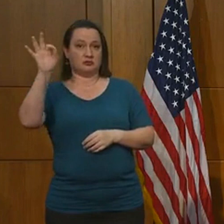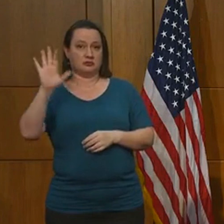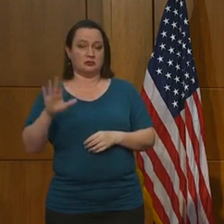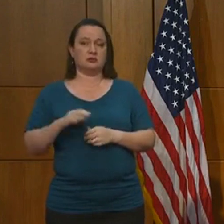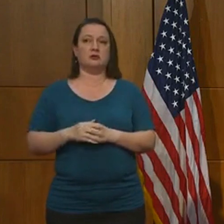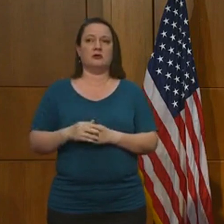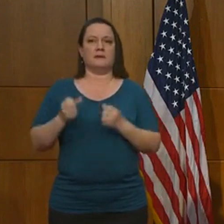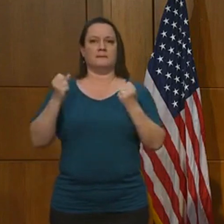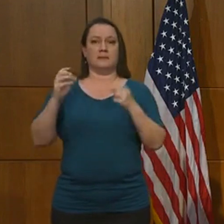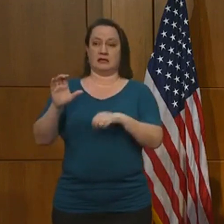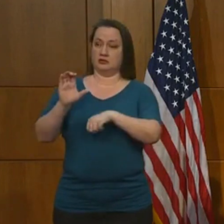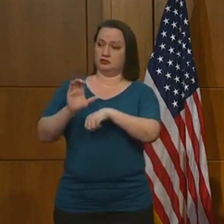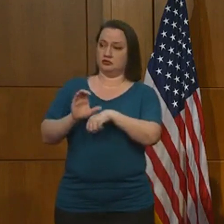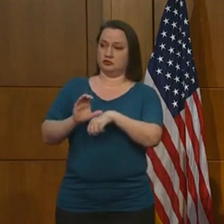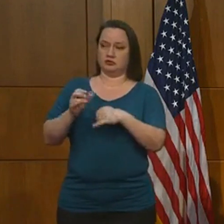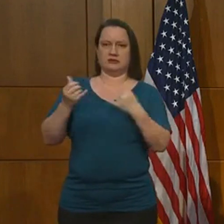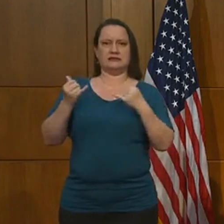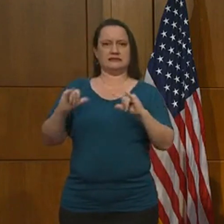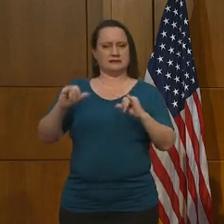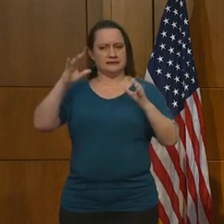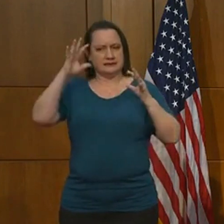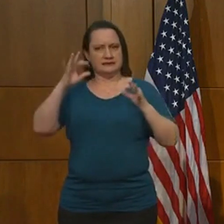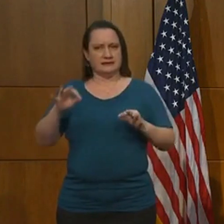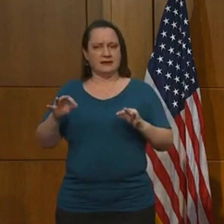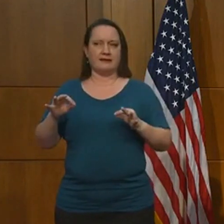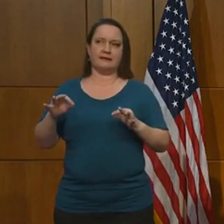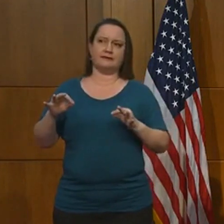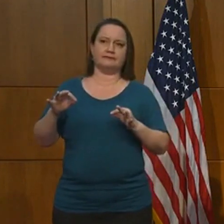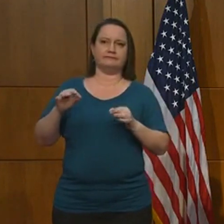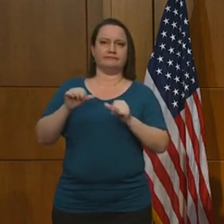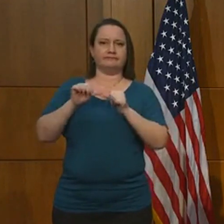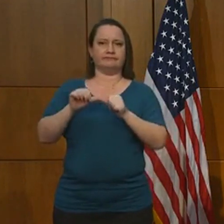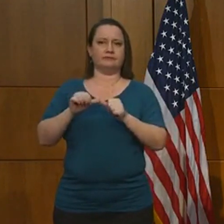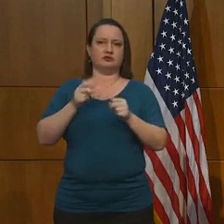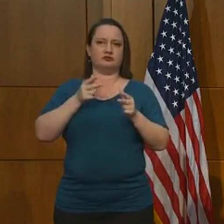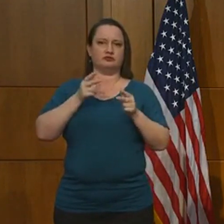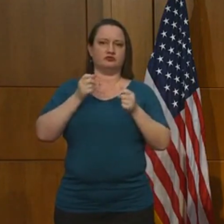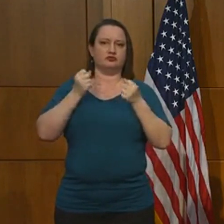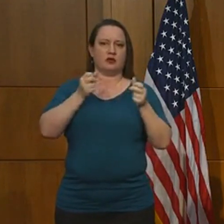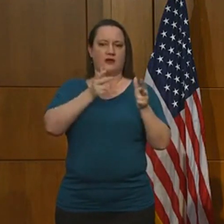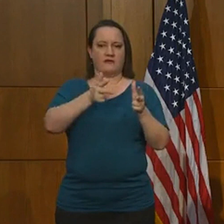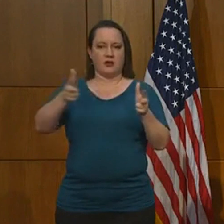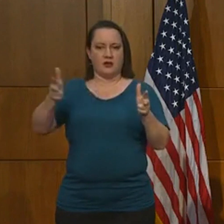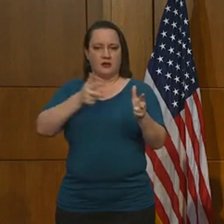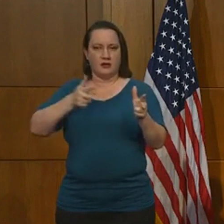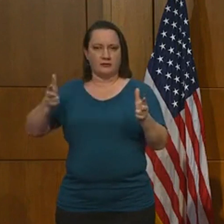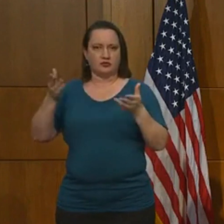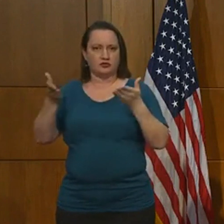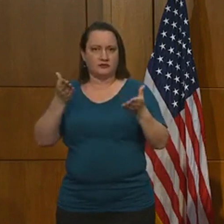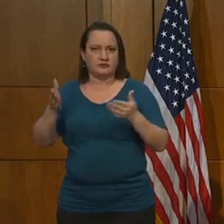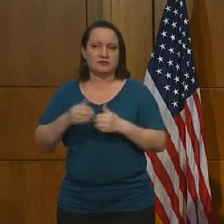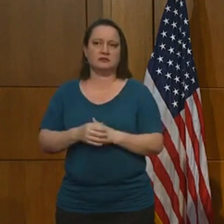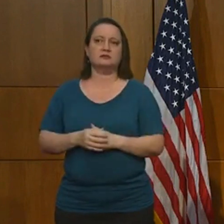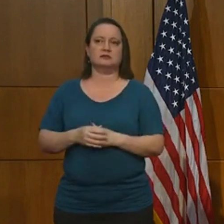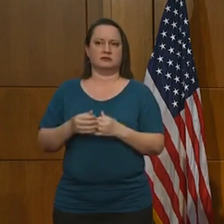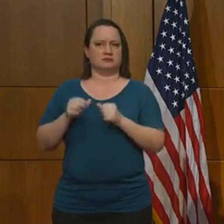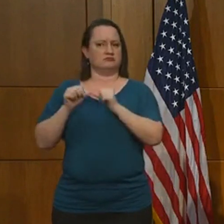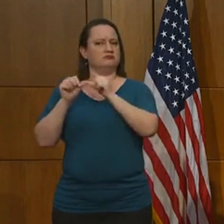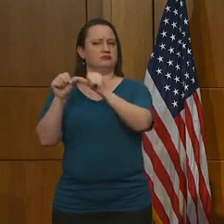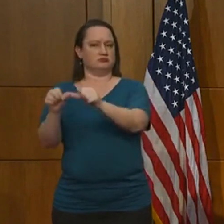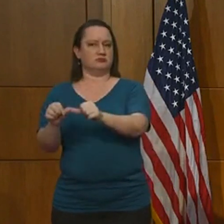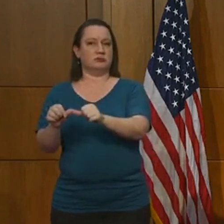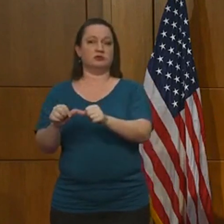are continuing to do the outside, the drive-up services, and so just because